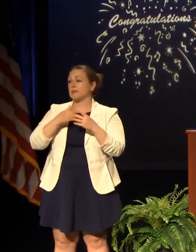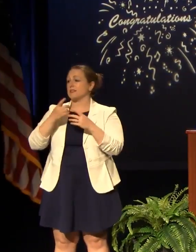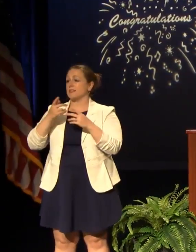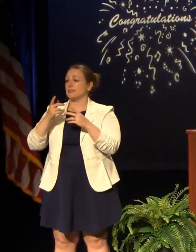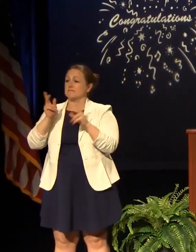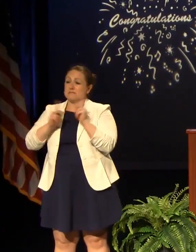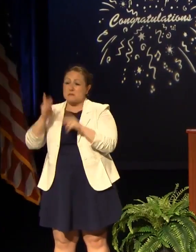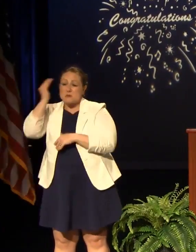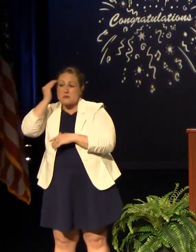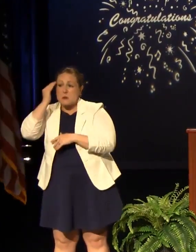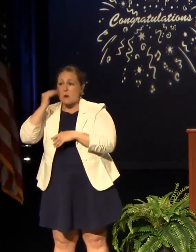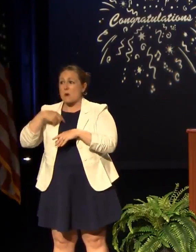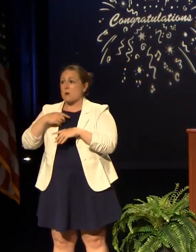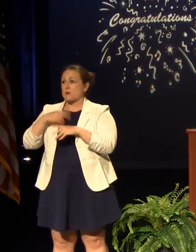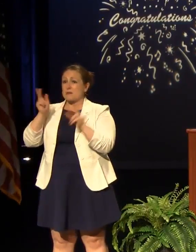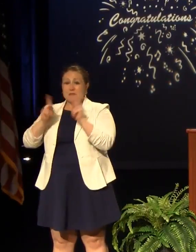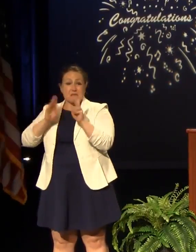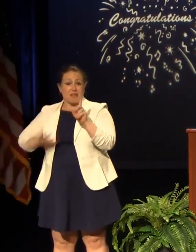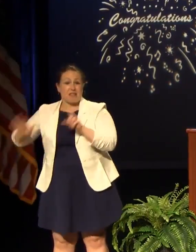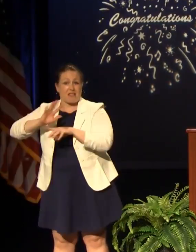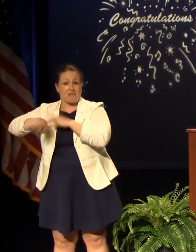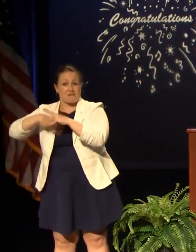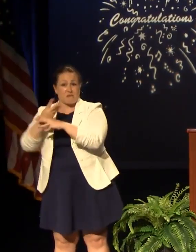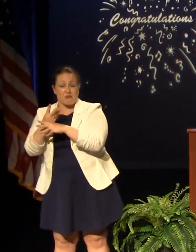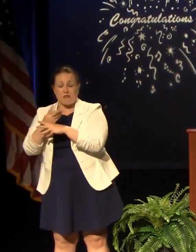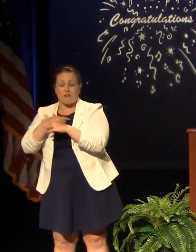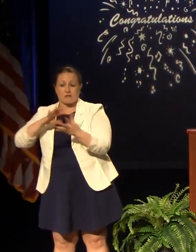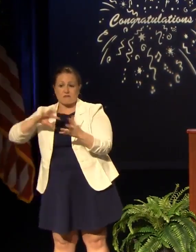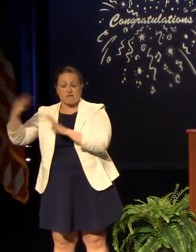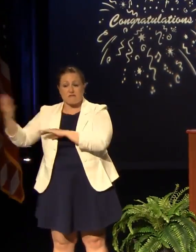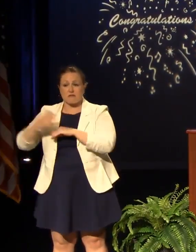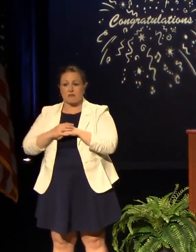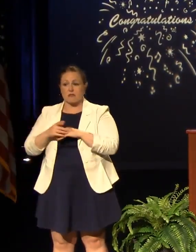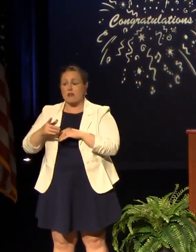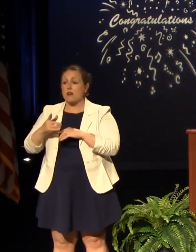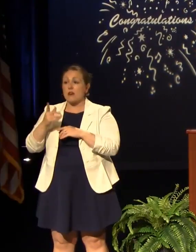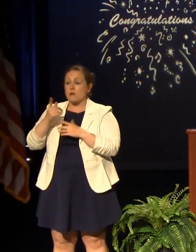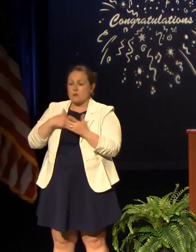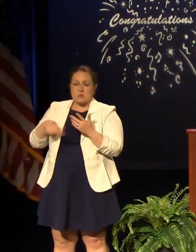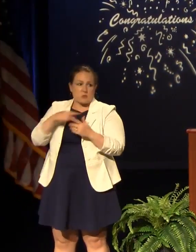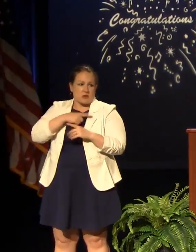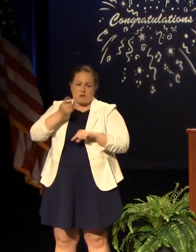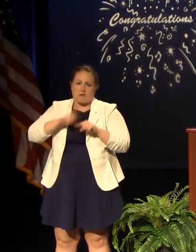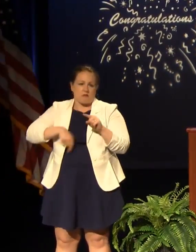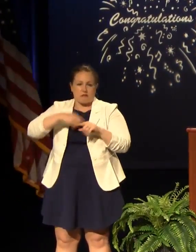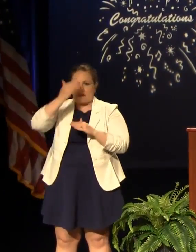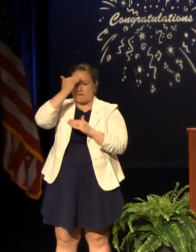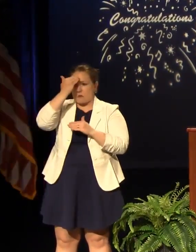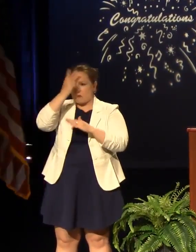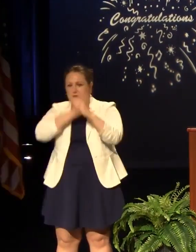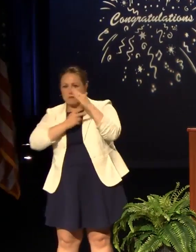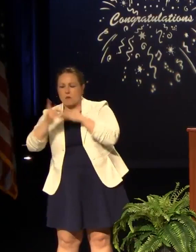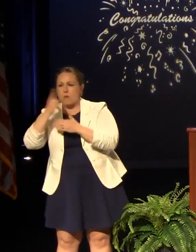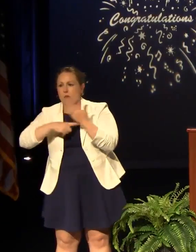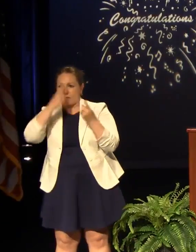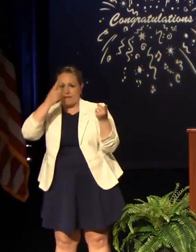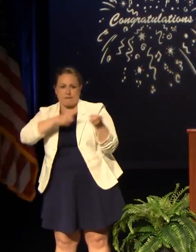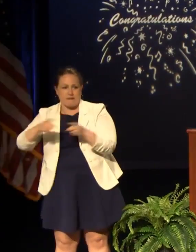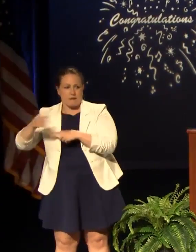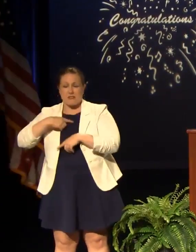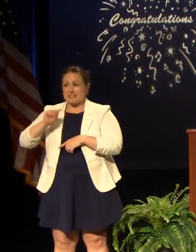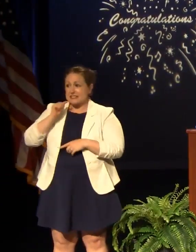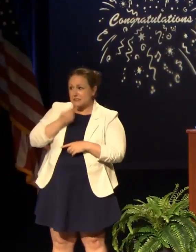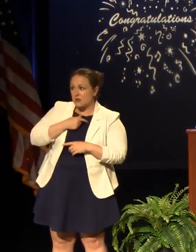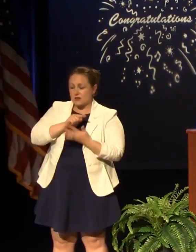have seen on the news, no one could have been prepared for the severity and seriousness of this pandemic. Losing out on the last few months of our senior